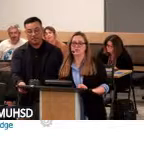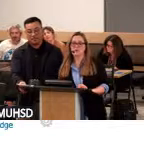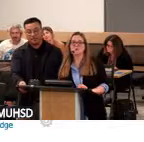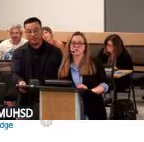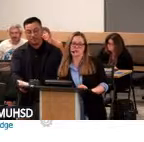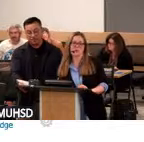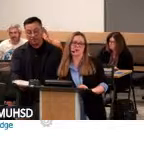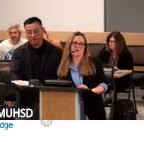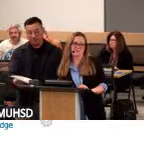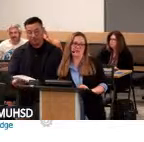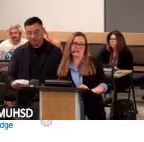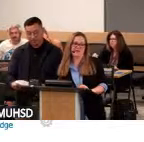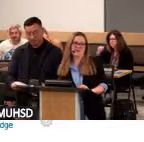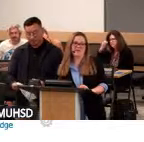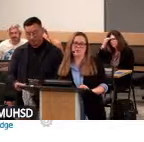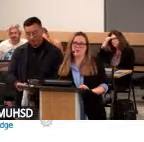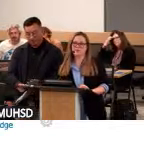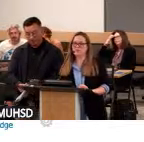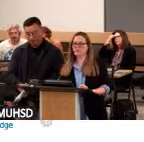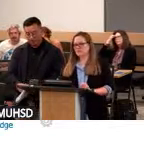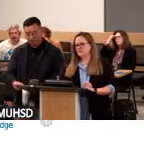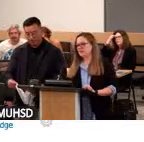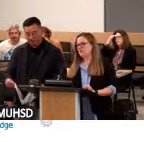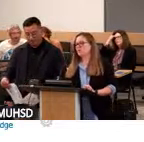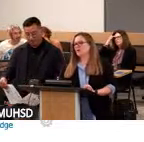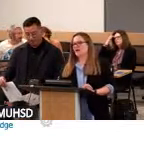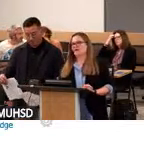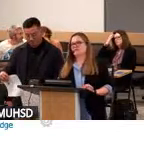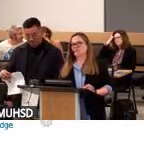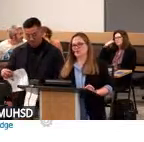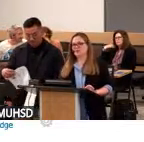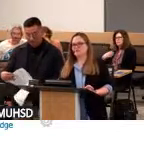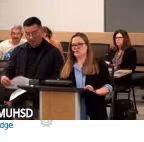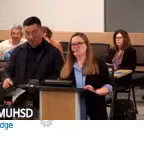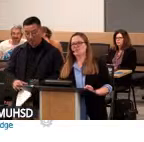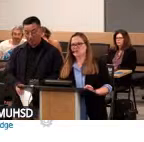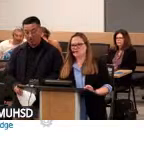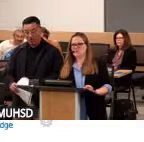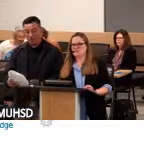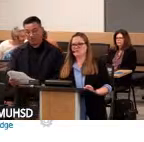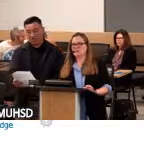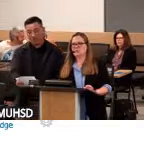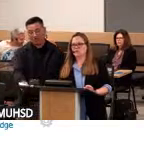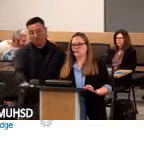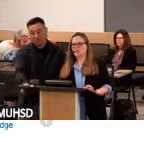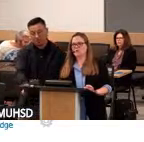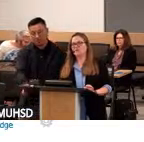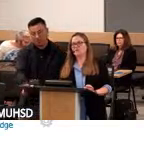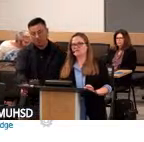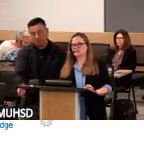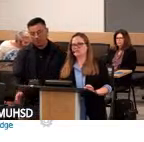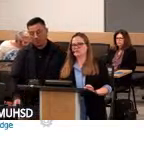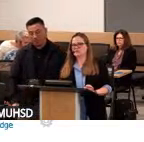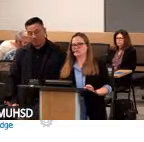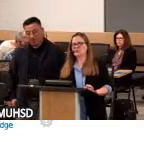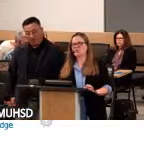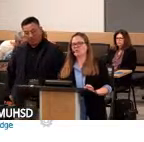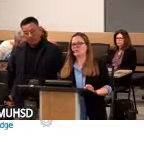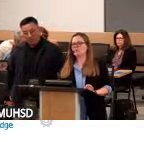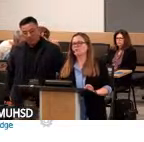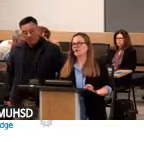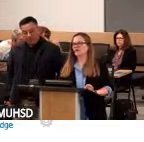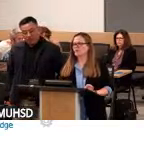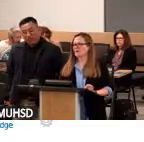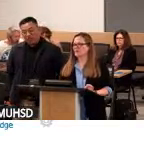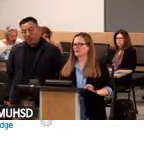instructional coaching program, in which we have trained instructional coaches work with teachers who are on